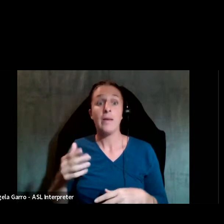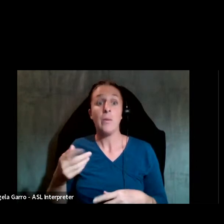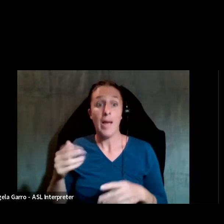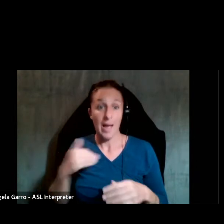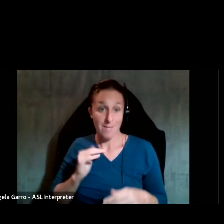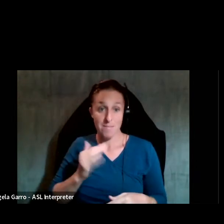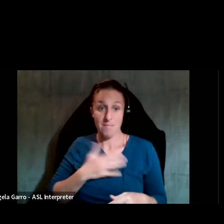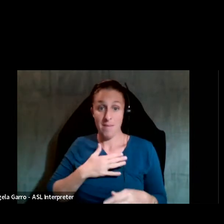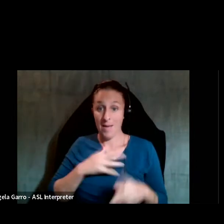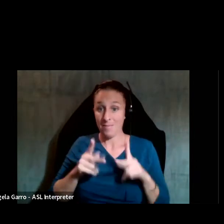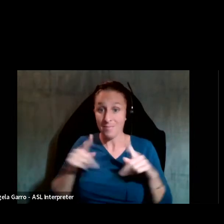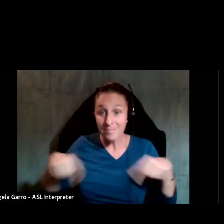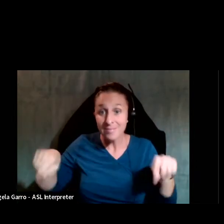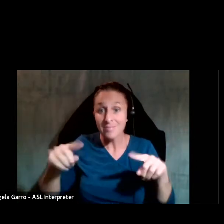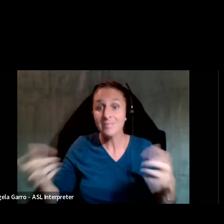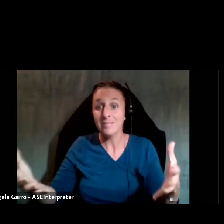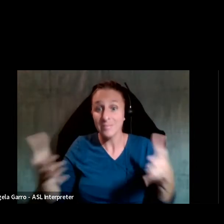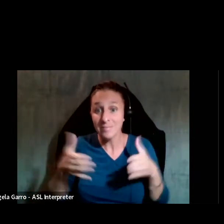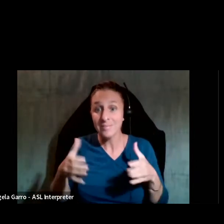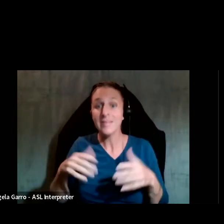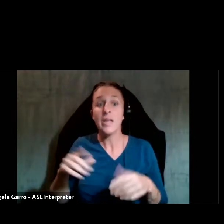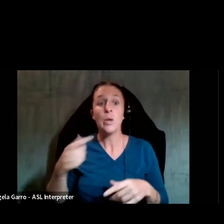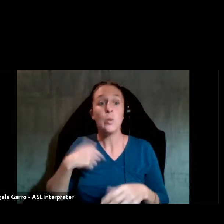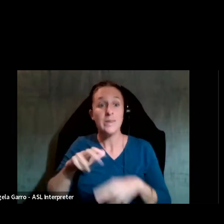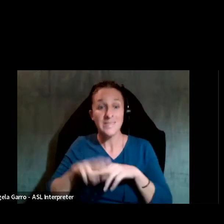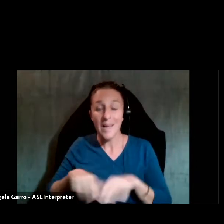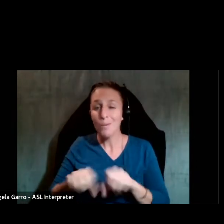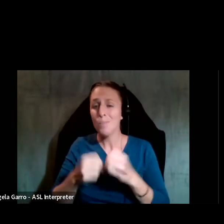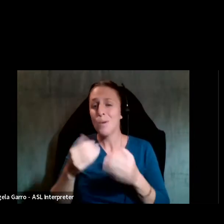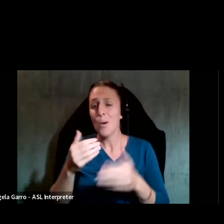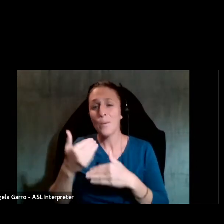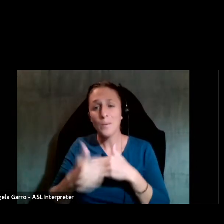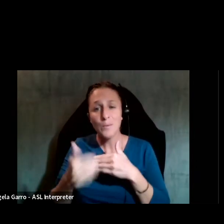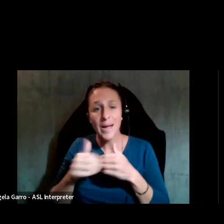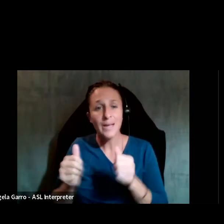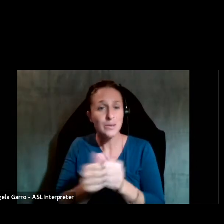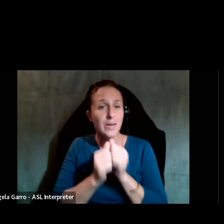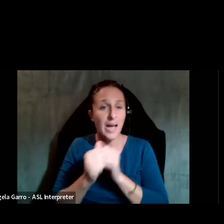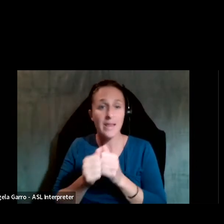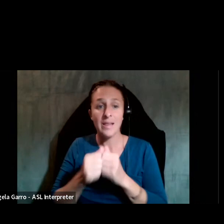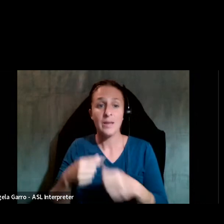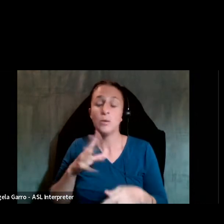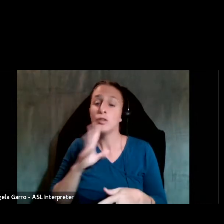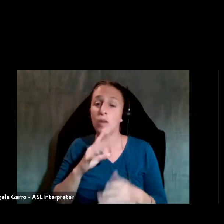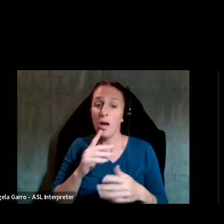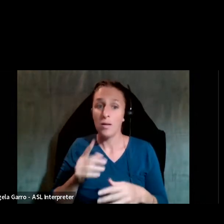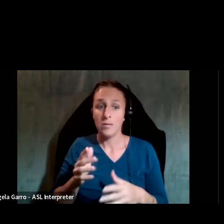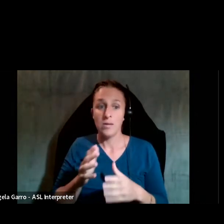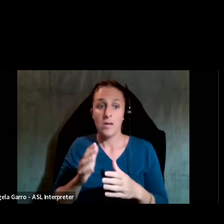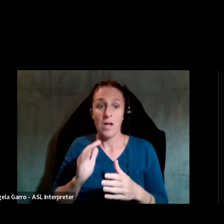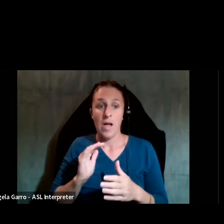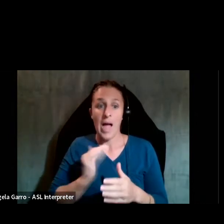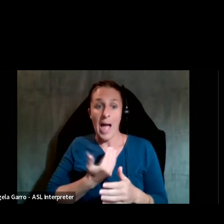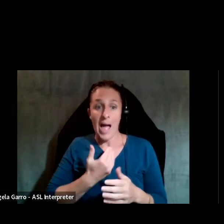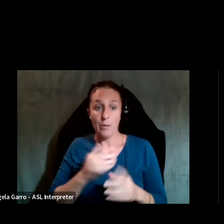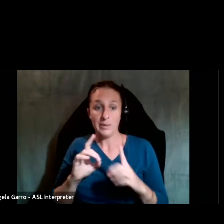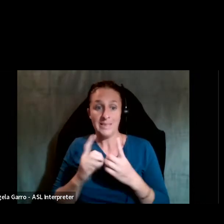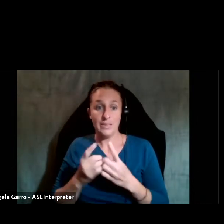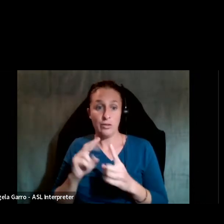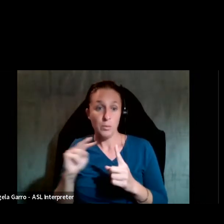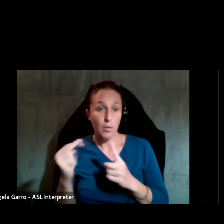well. We sat, we broke bread together. We talked a lot about, from our district's point of view, what